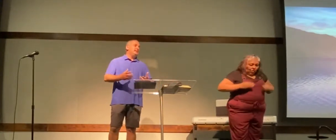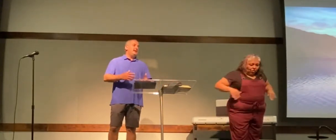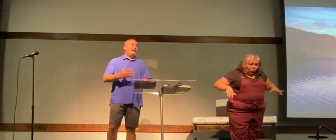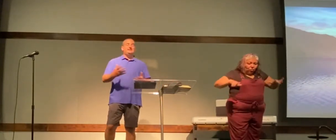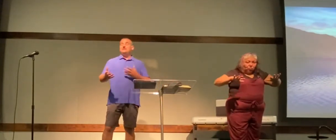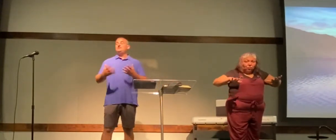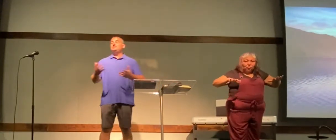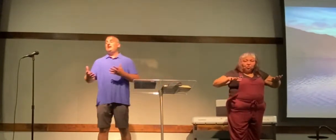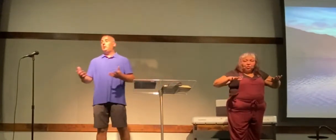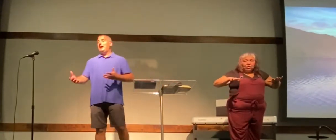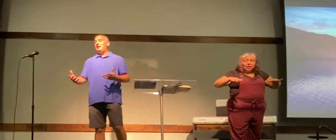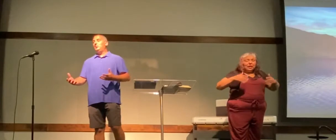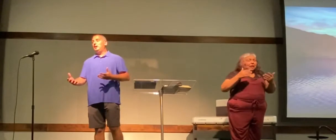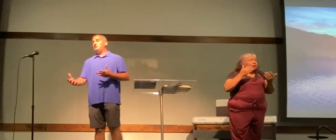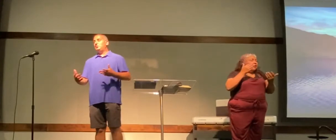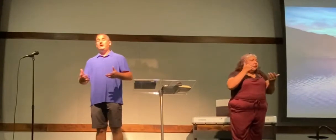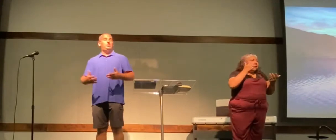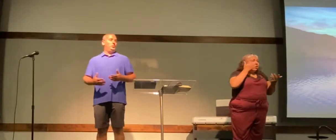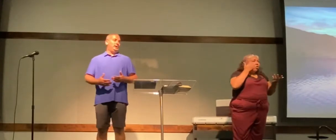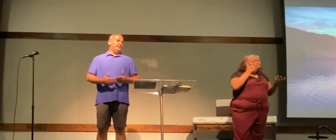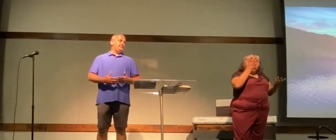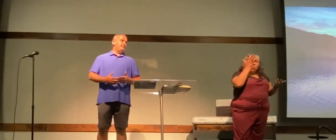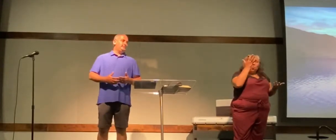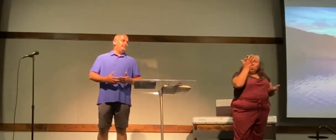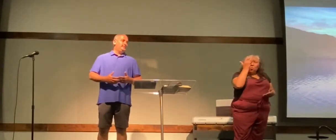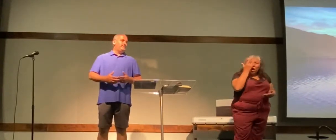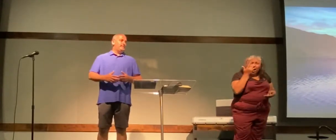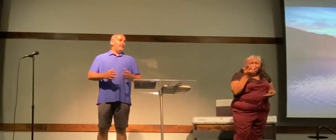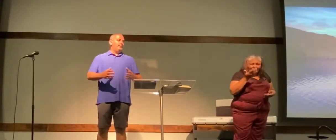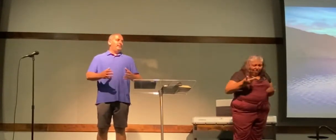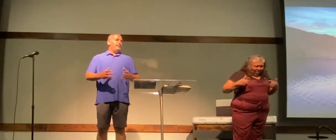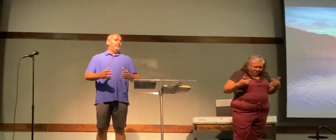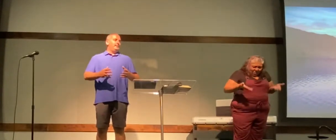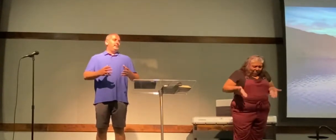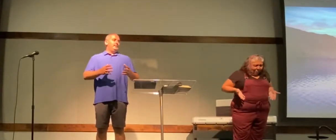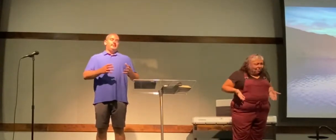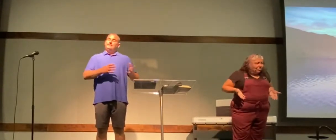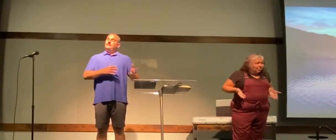surroundings, and he didn't understand why he was where he was.